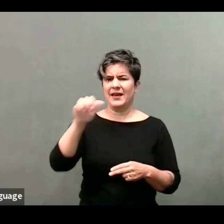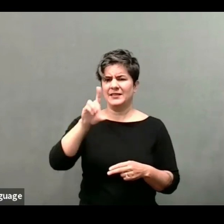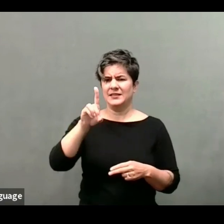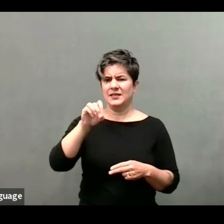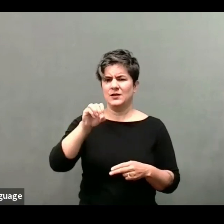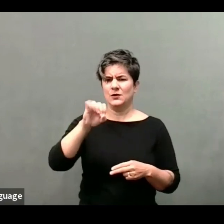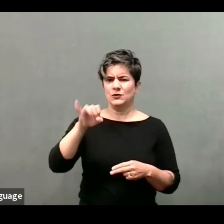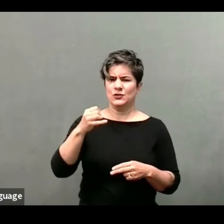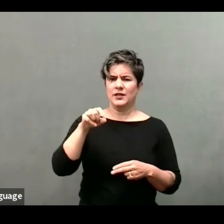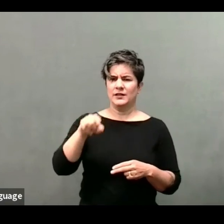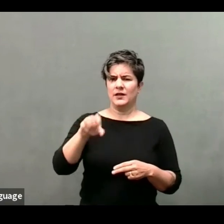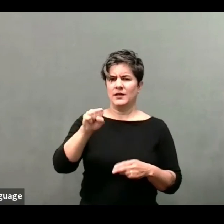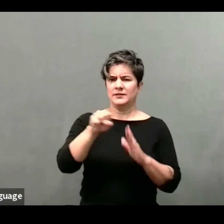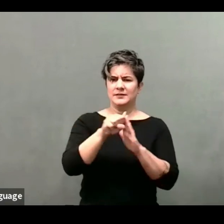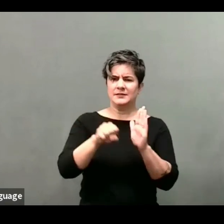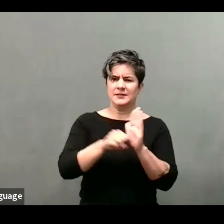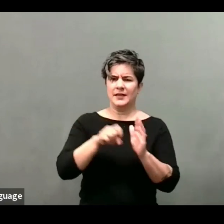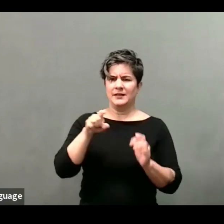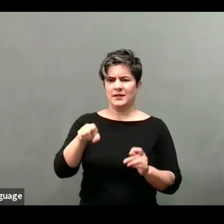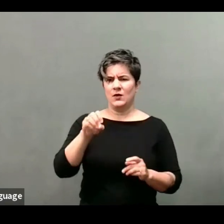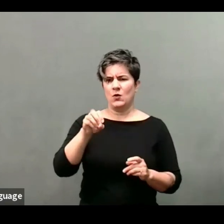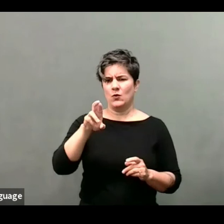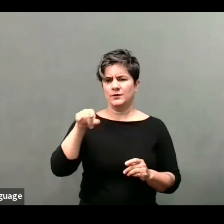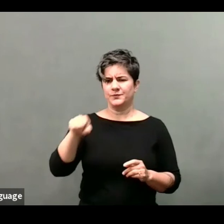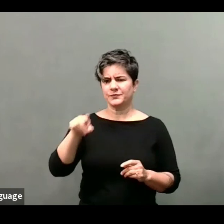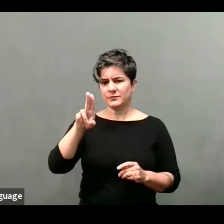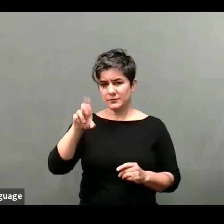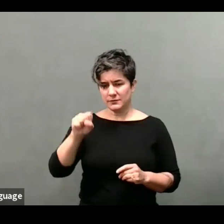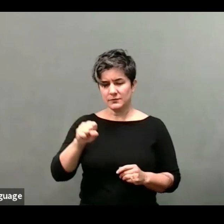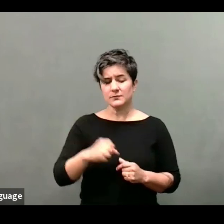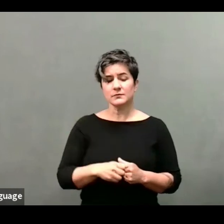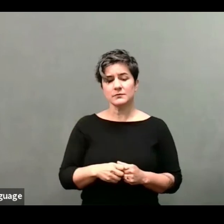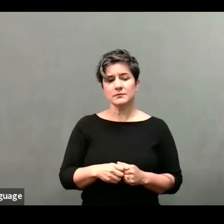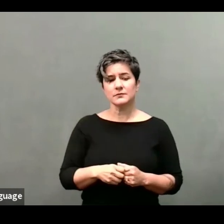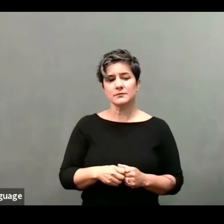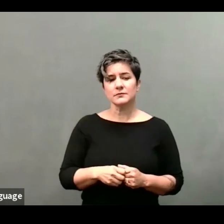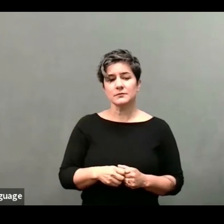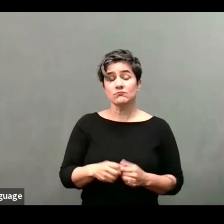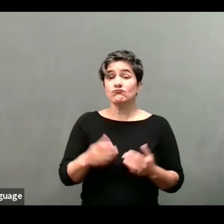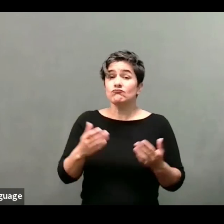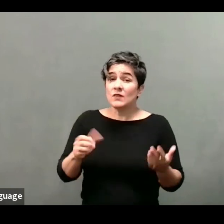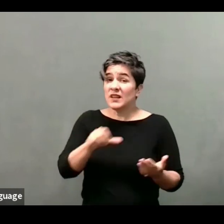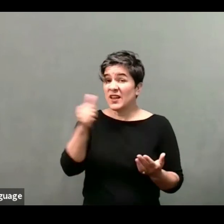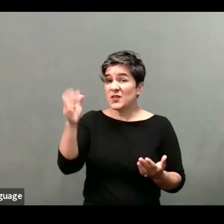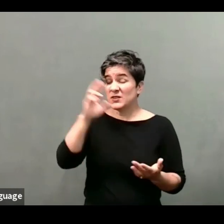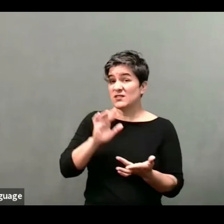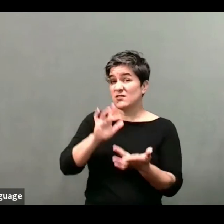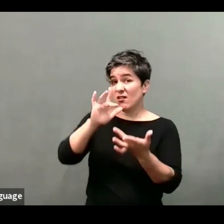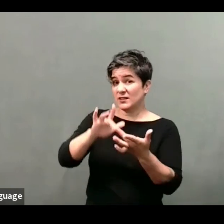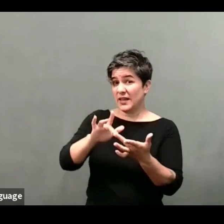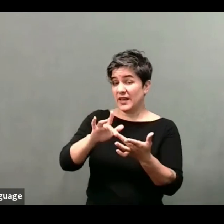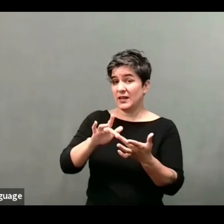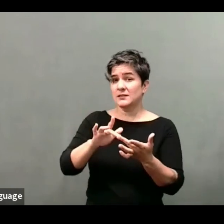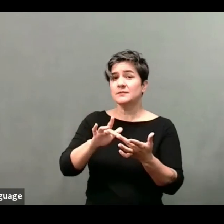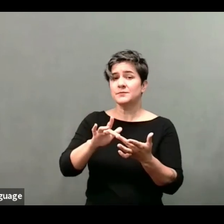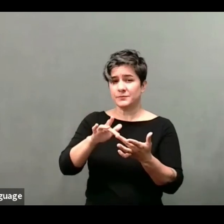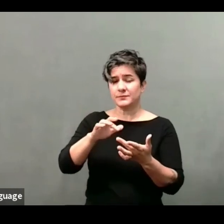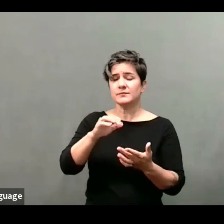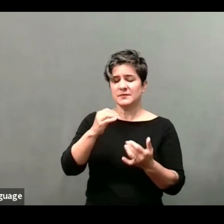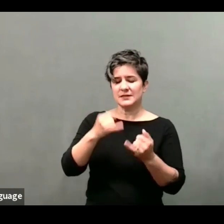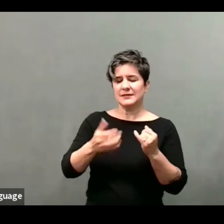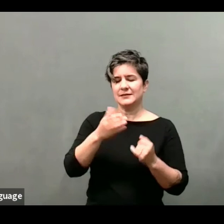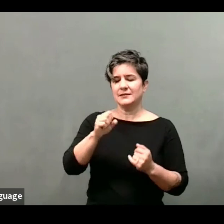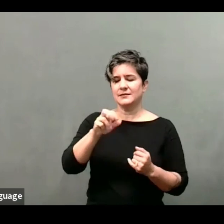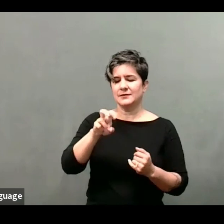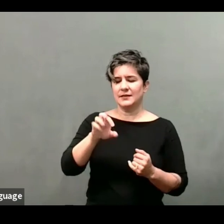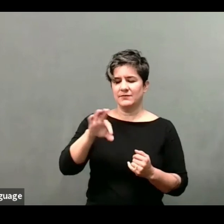save@doj.state.or.us address. The other reason that someone might want to contact her is for the last thing that the Save Fund